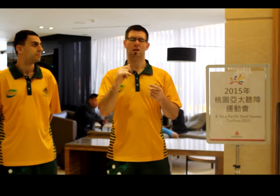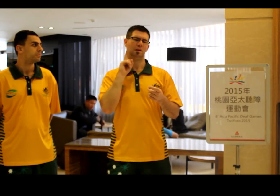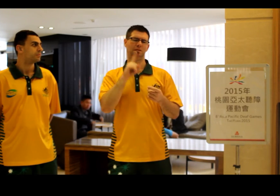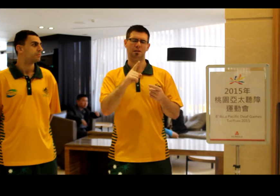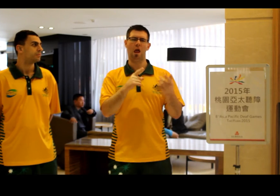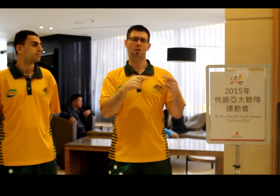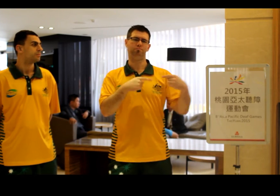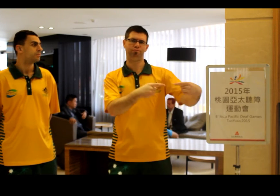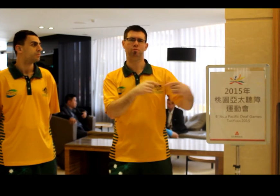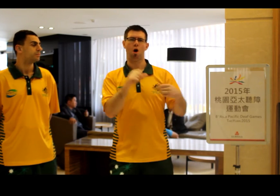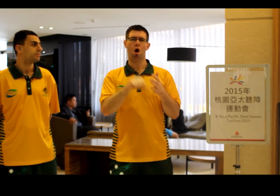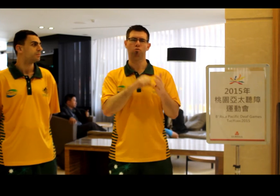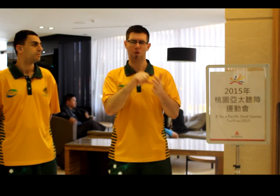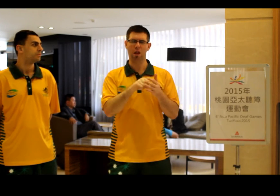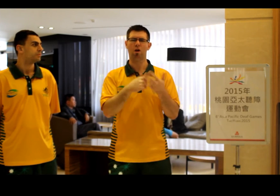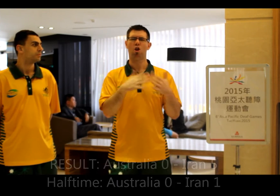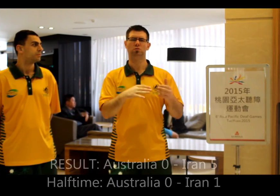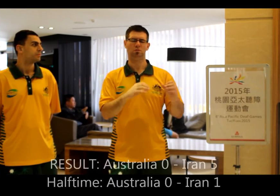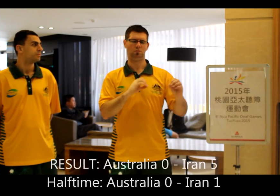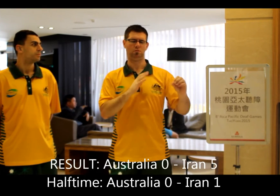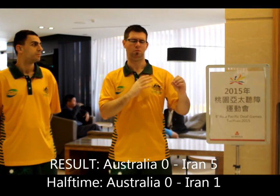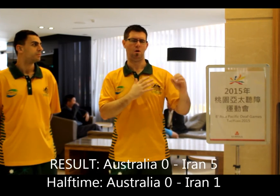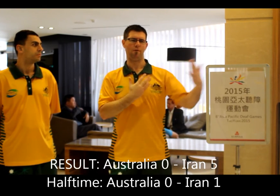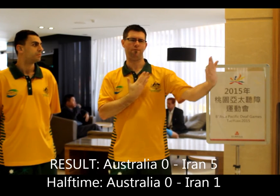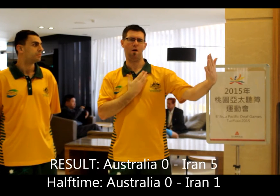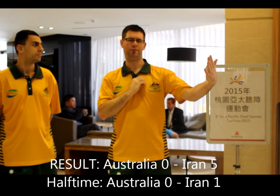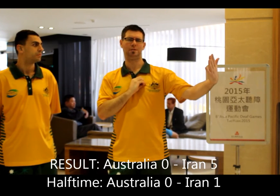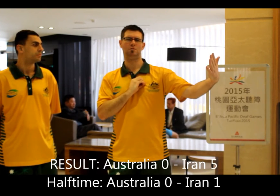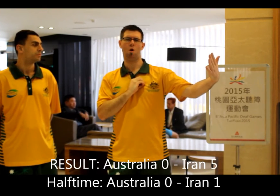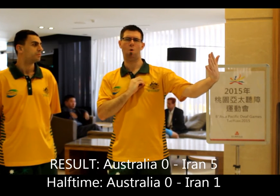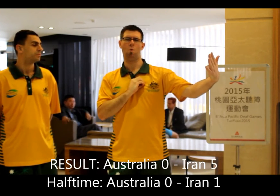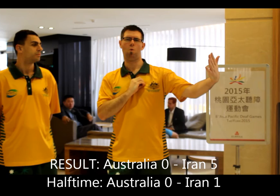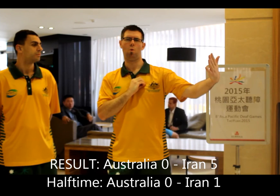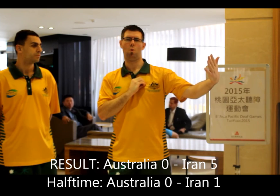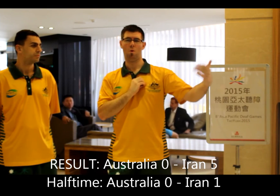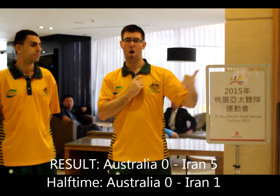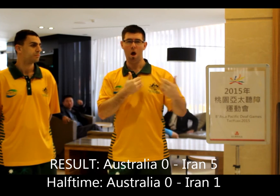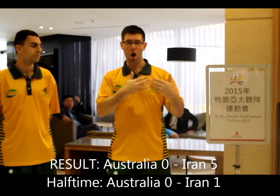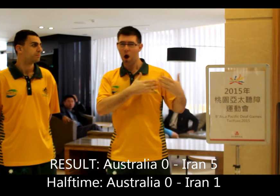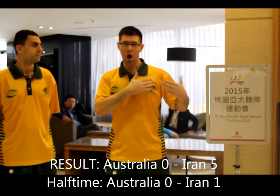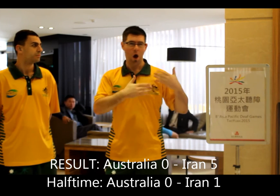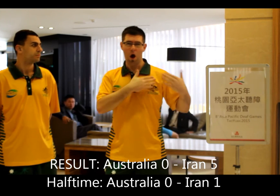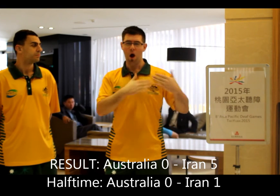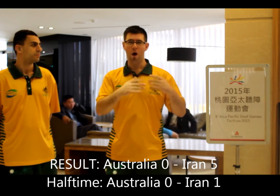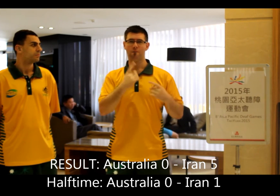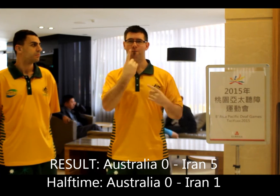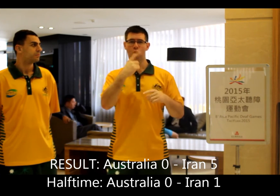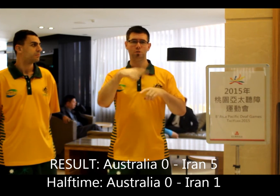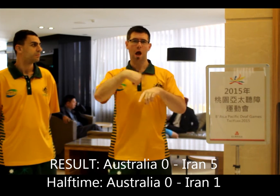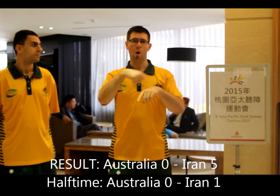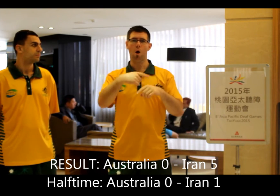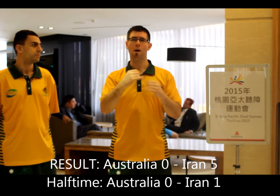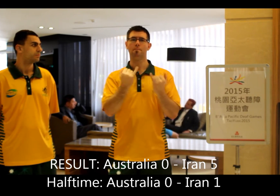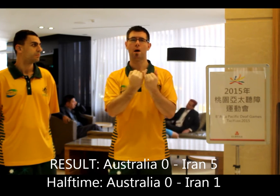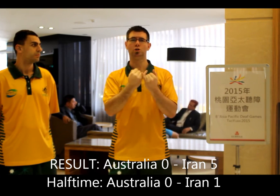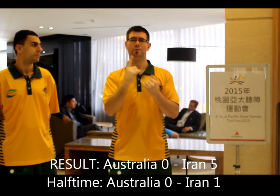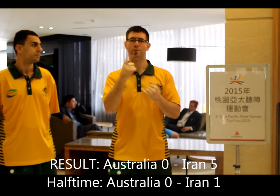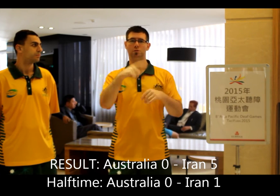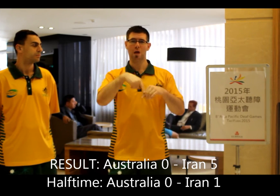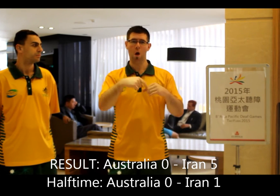Okay, with the football, like I said, unfortunately they did play Iran and they lost 5-0. So it was quite competitive in the